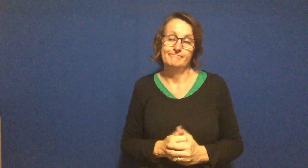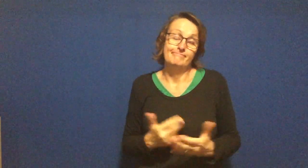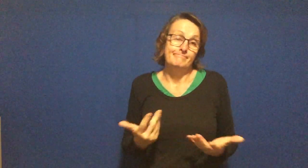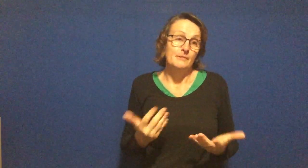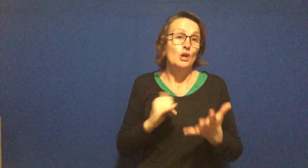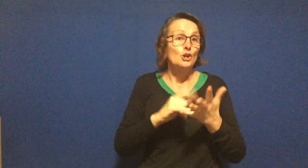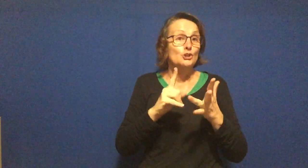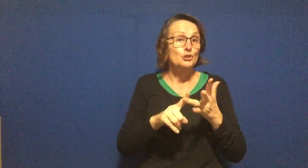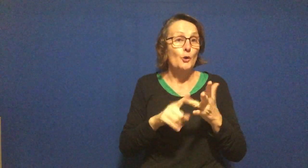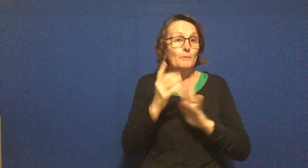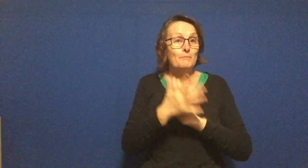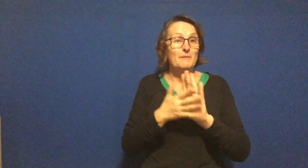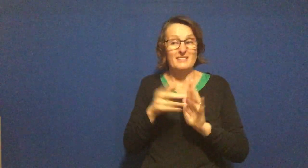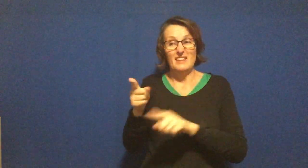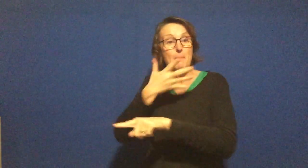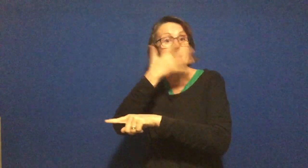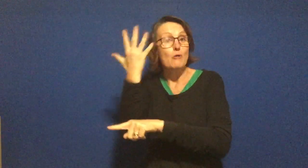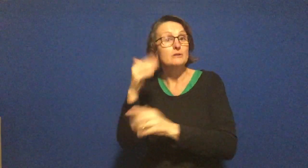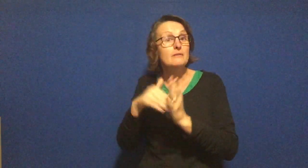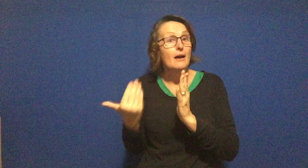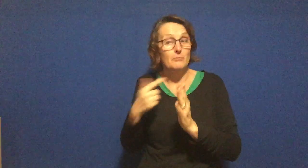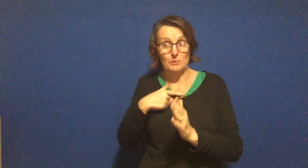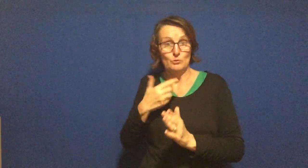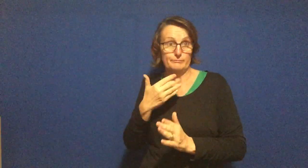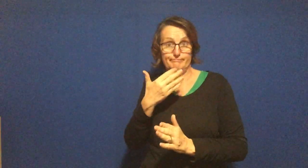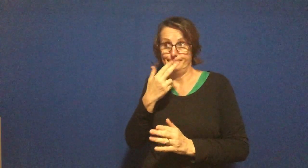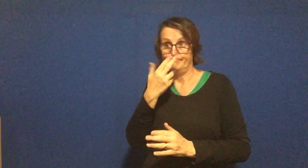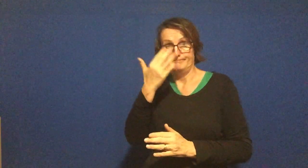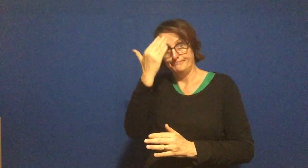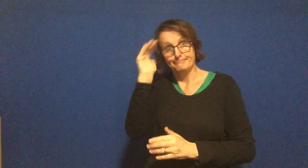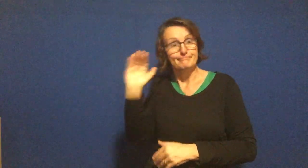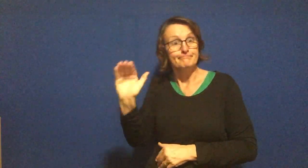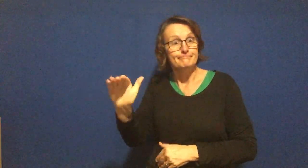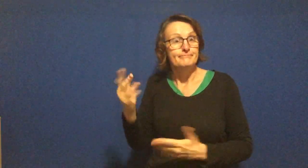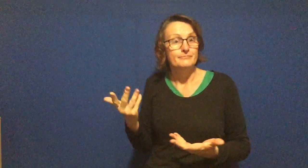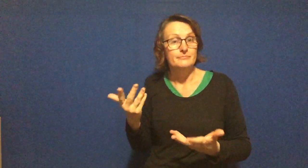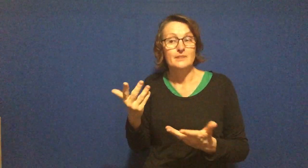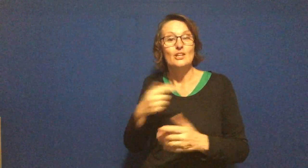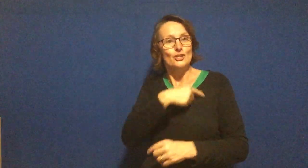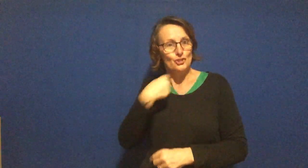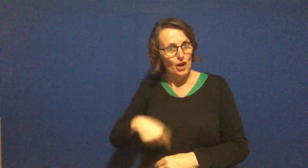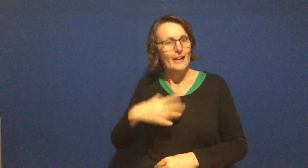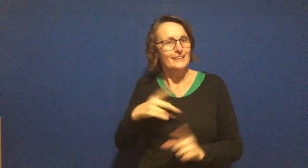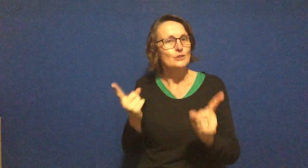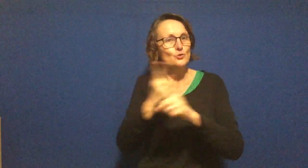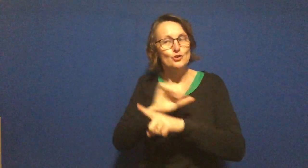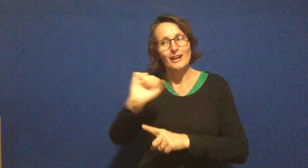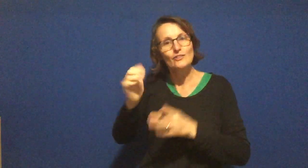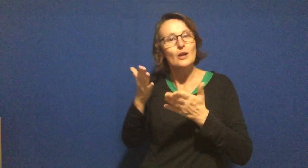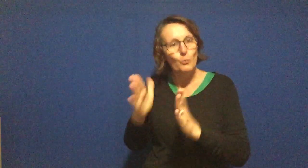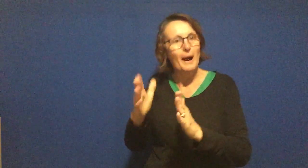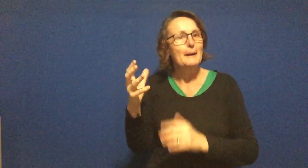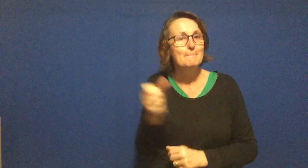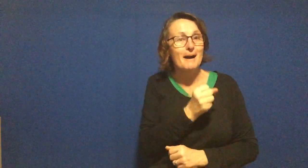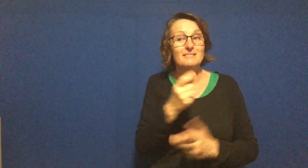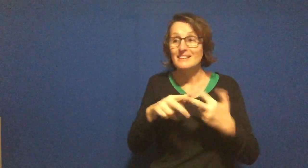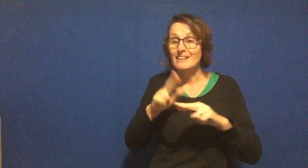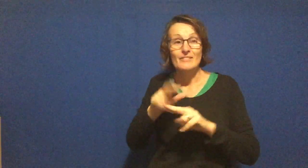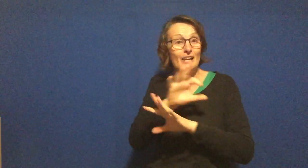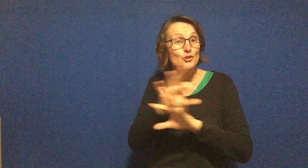loss of face that's potential there for China. And if China doesn't change the way they do things, this is going to happen again. Yeah, it's become